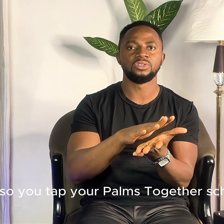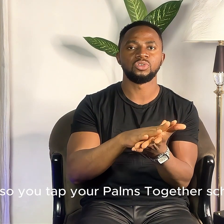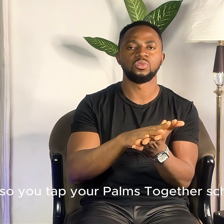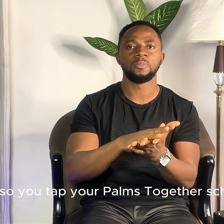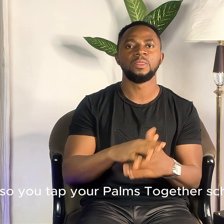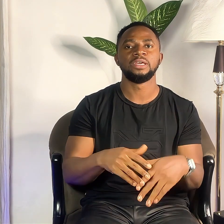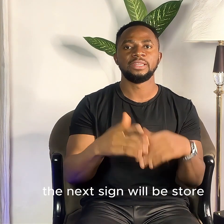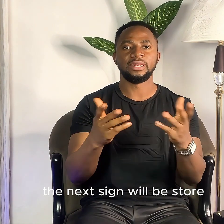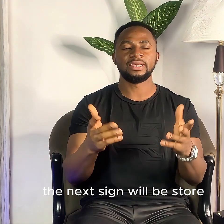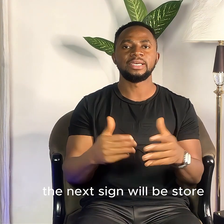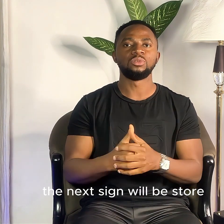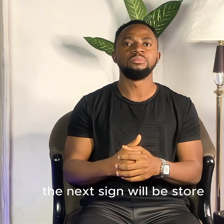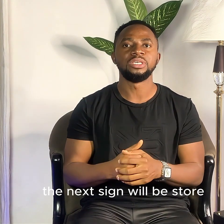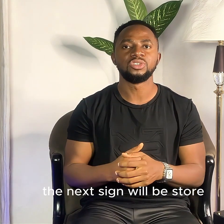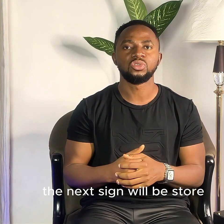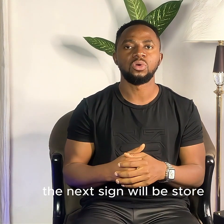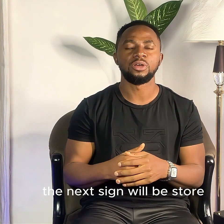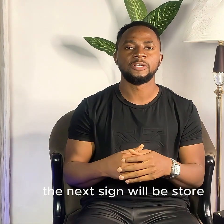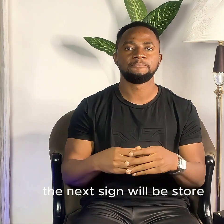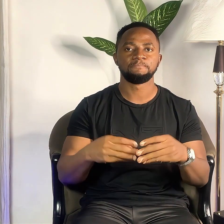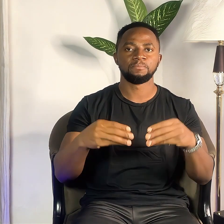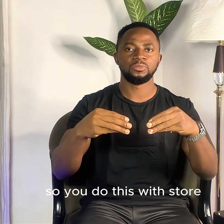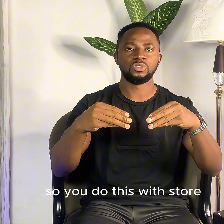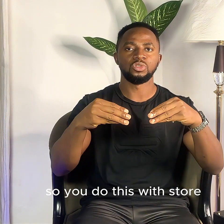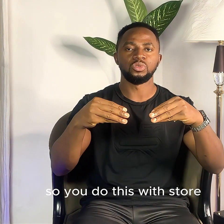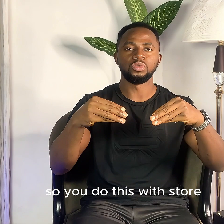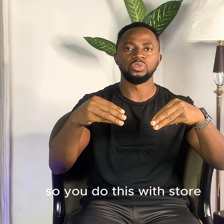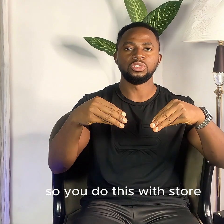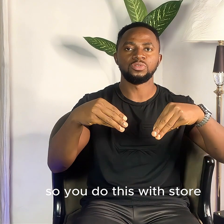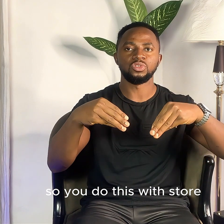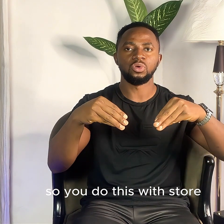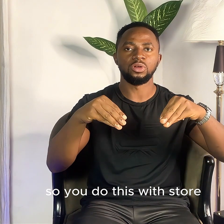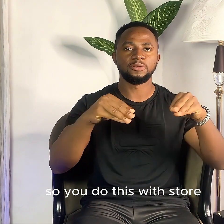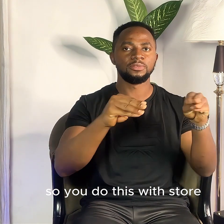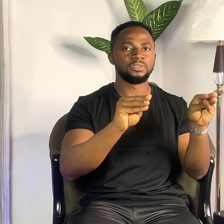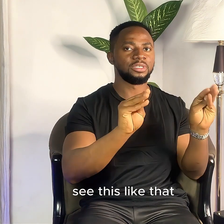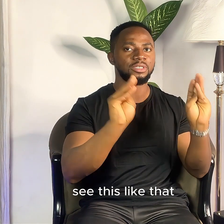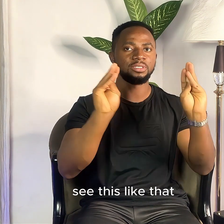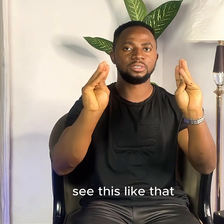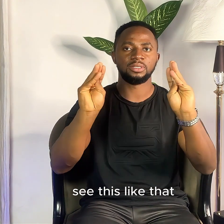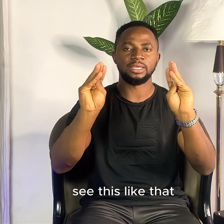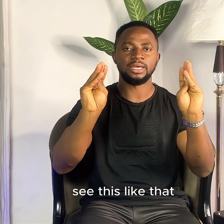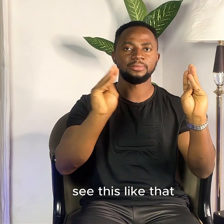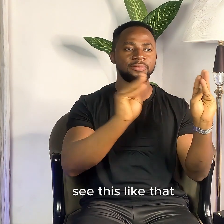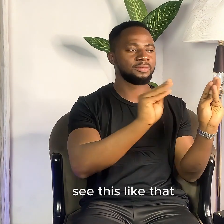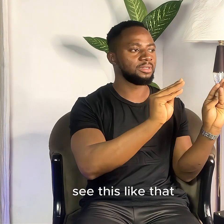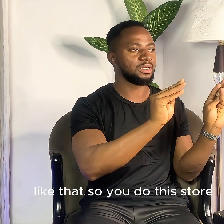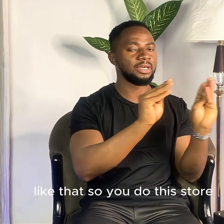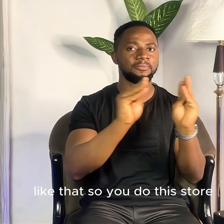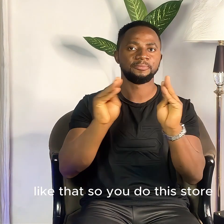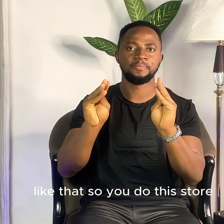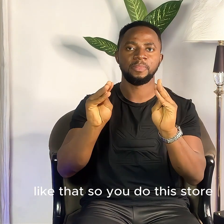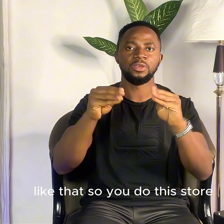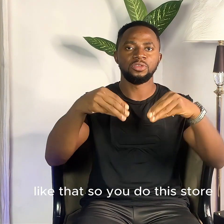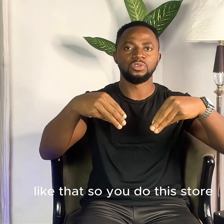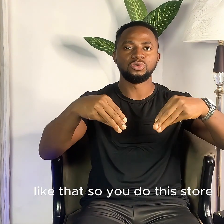school. The next sign will be store. So you do this for store. See this? Like that? Like that. So you do